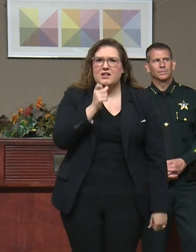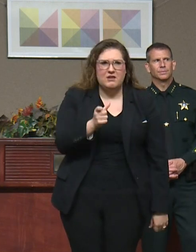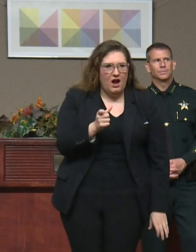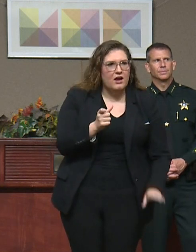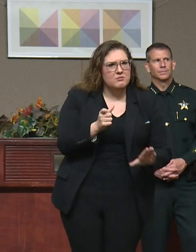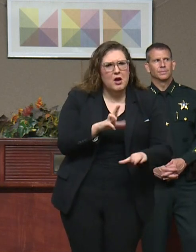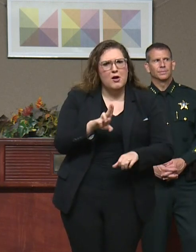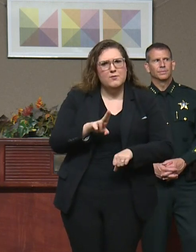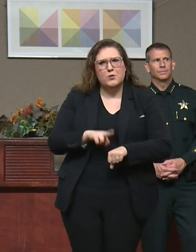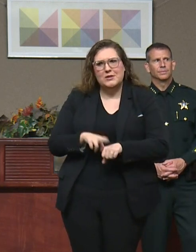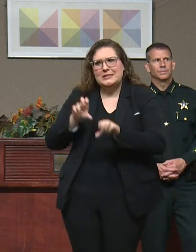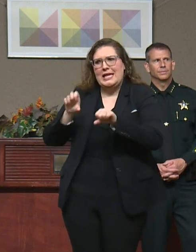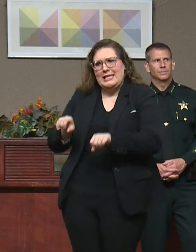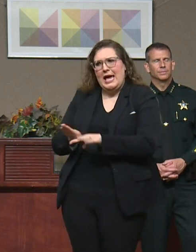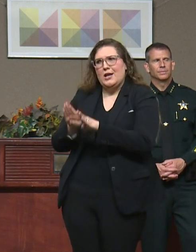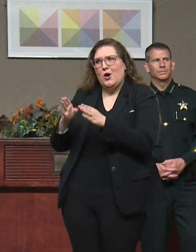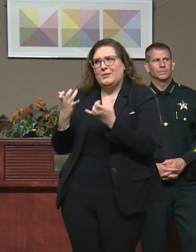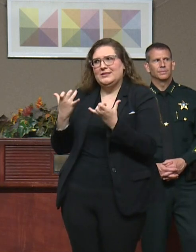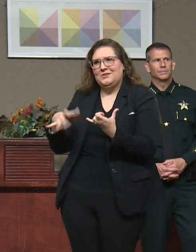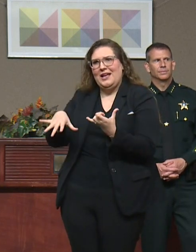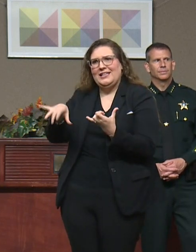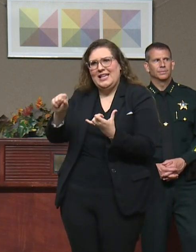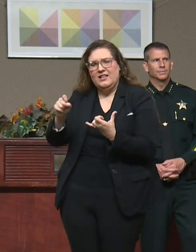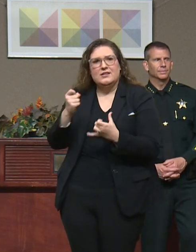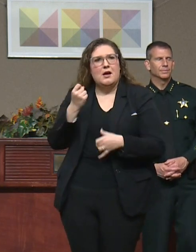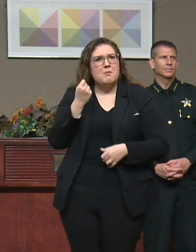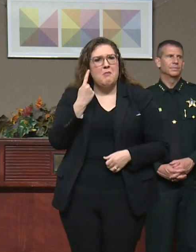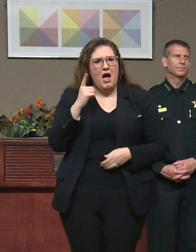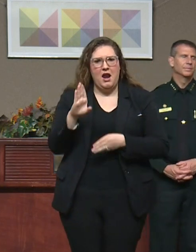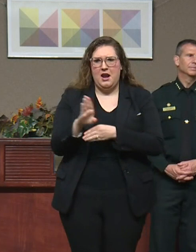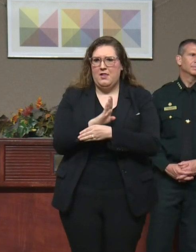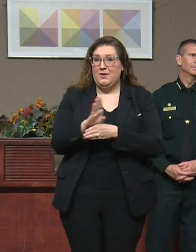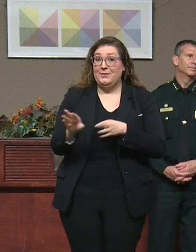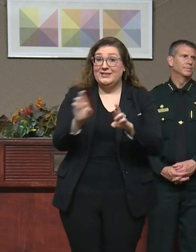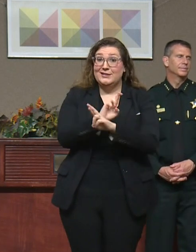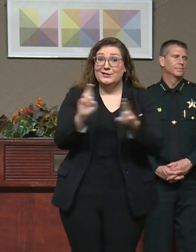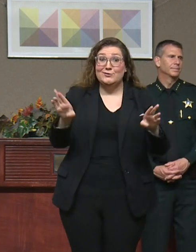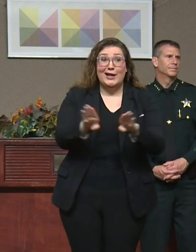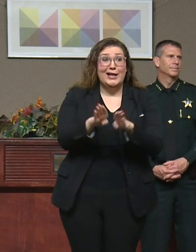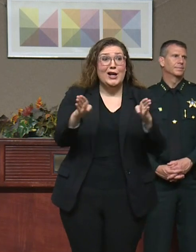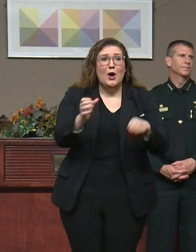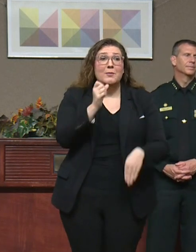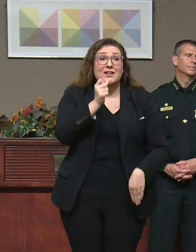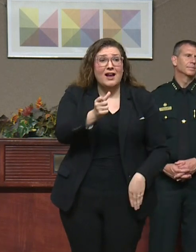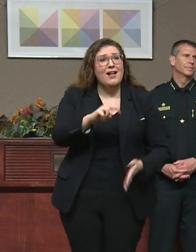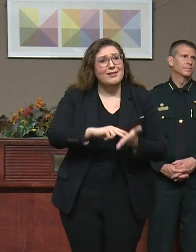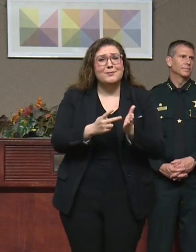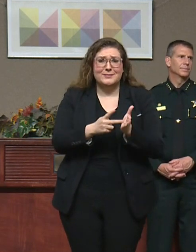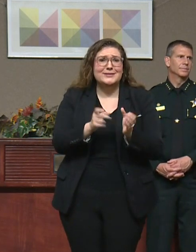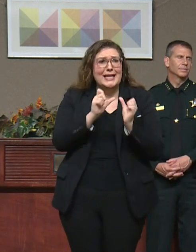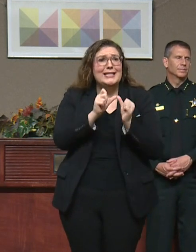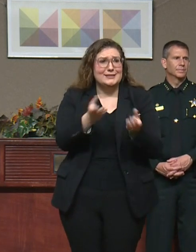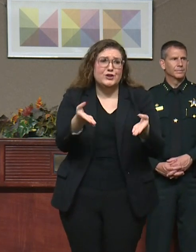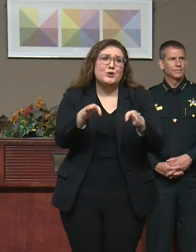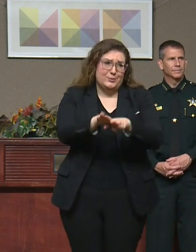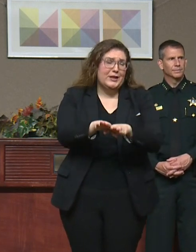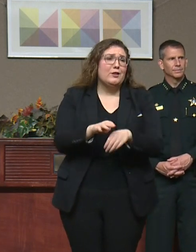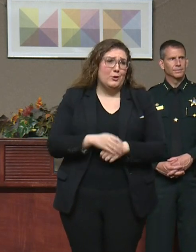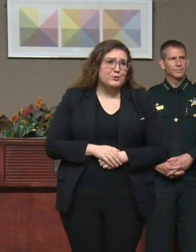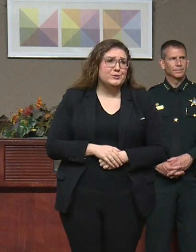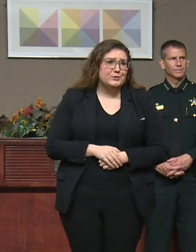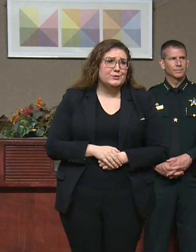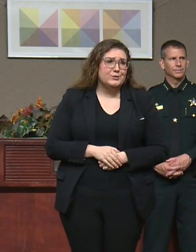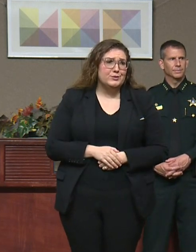a.m. today. If the business was not prepared to open, they simply could have stayed closed down. If those employees